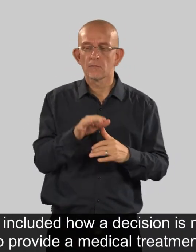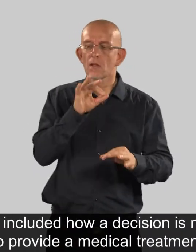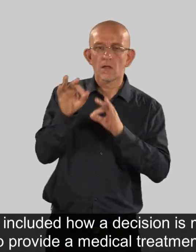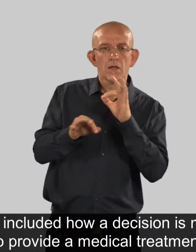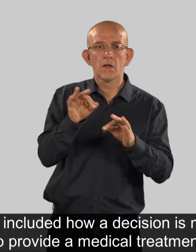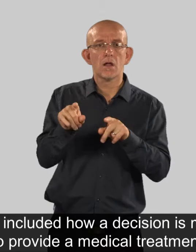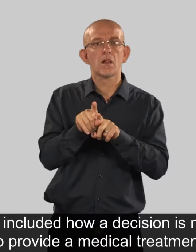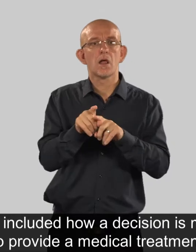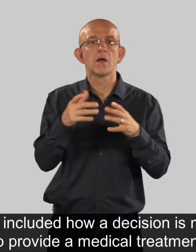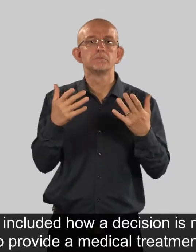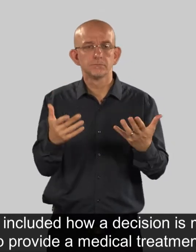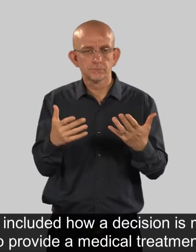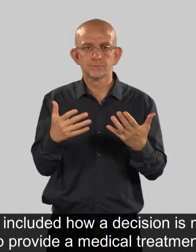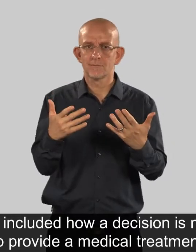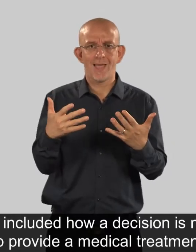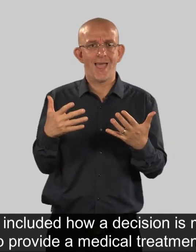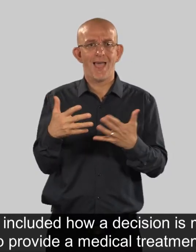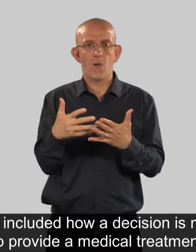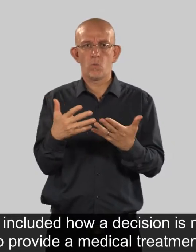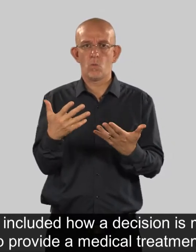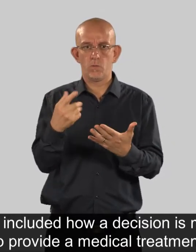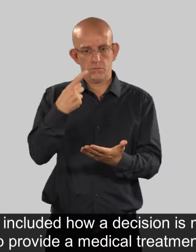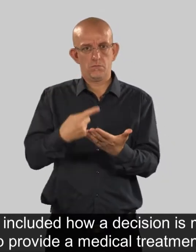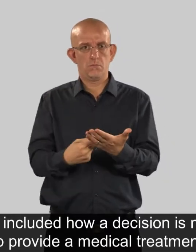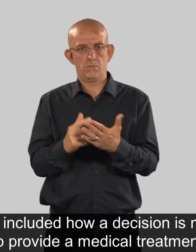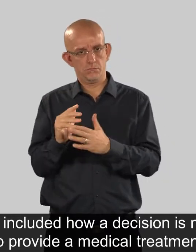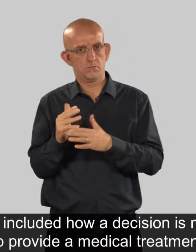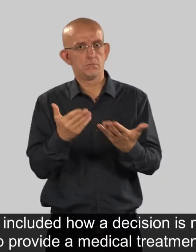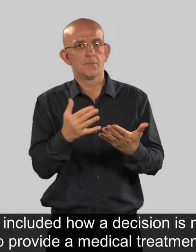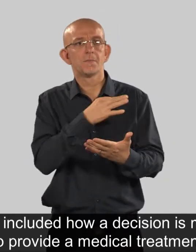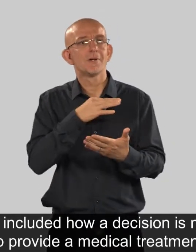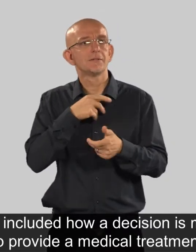This included how a decision is made to provide a medical treatment,